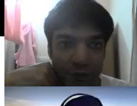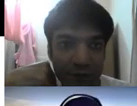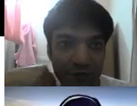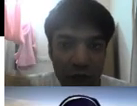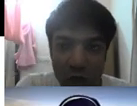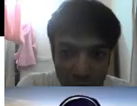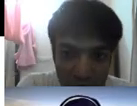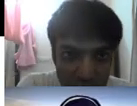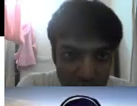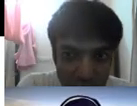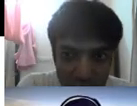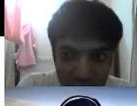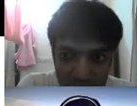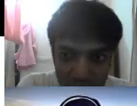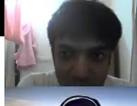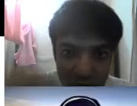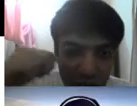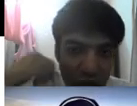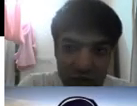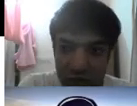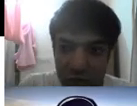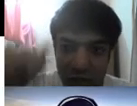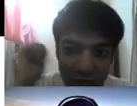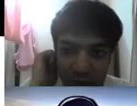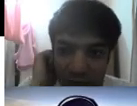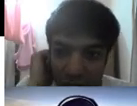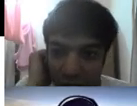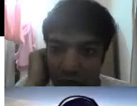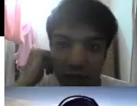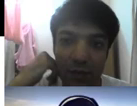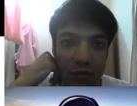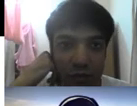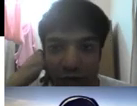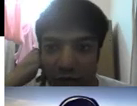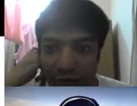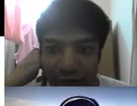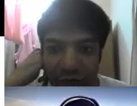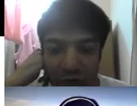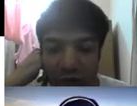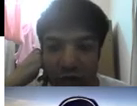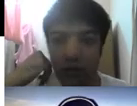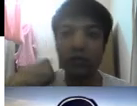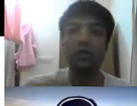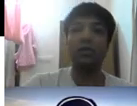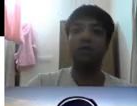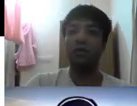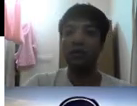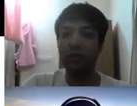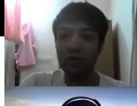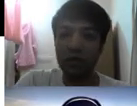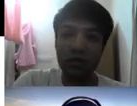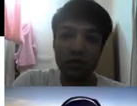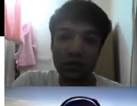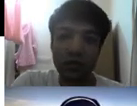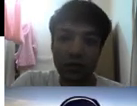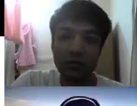my yeah. feeling. There's one question related to this table from Pierre. Mhm. Yeah. You, Regarding this table, the